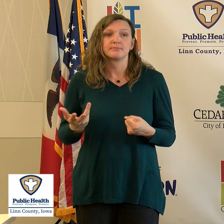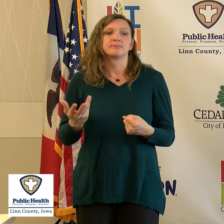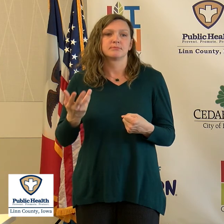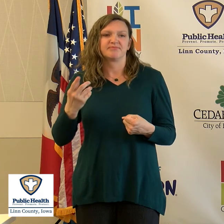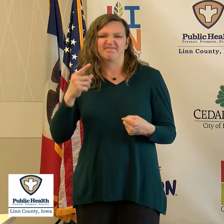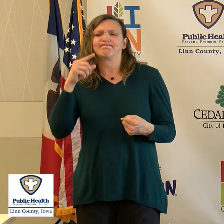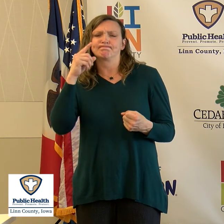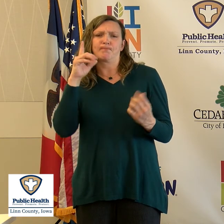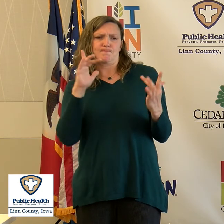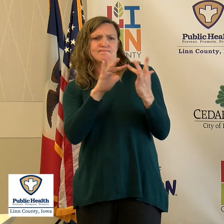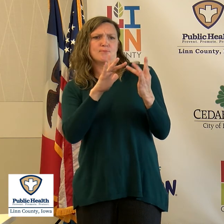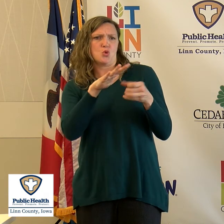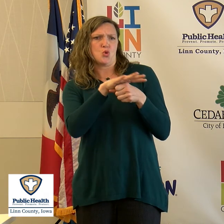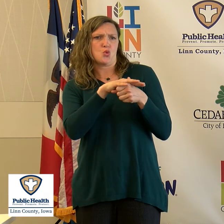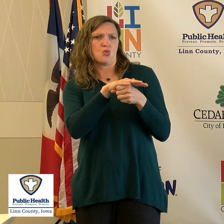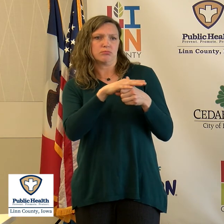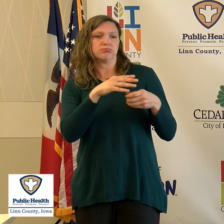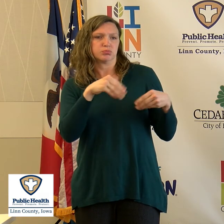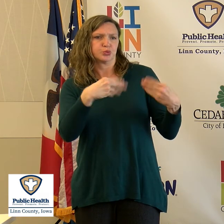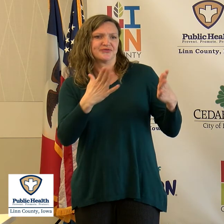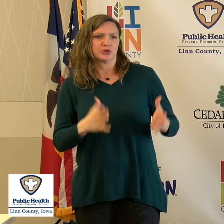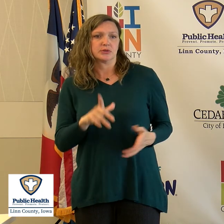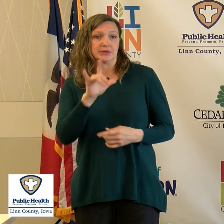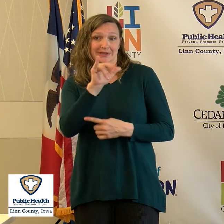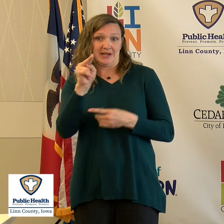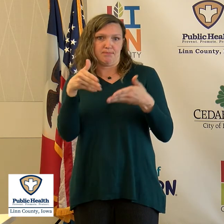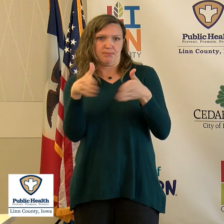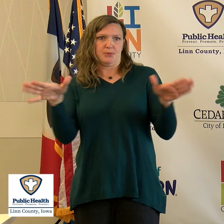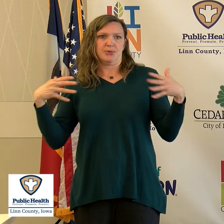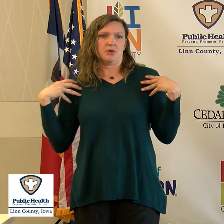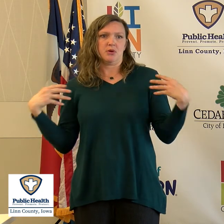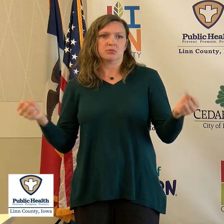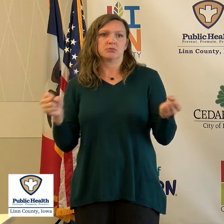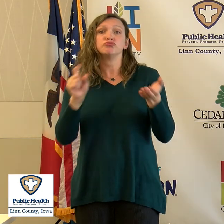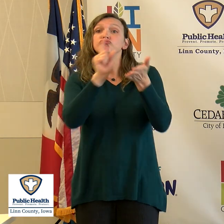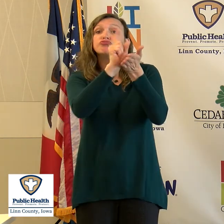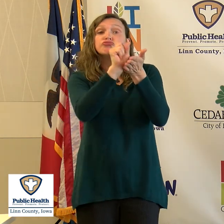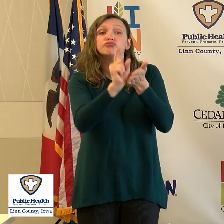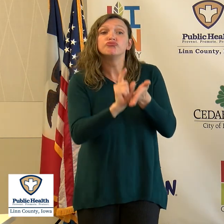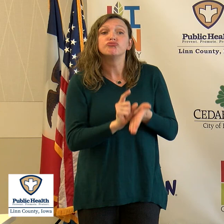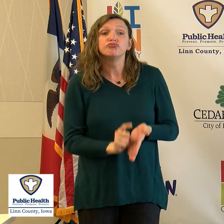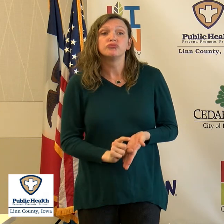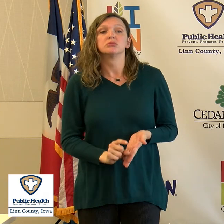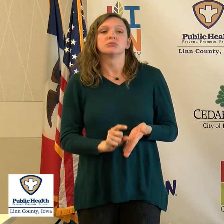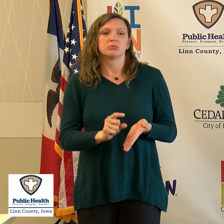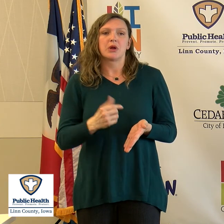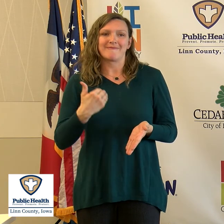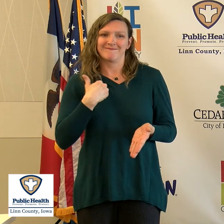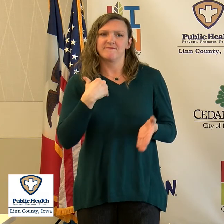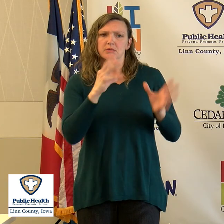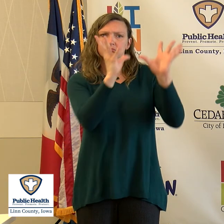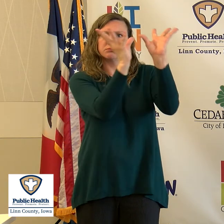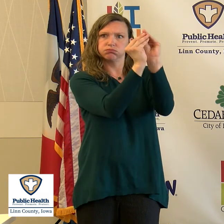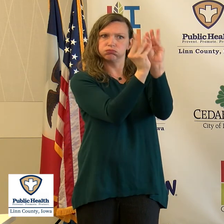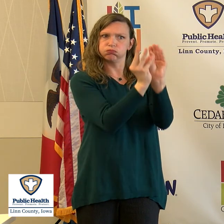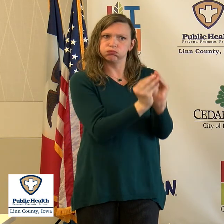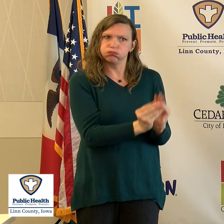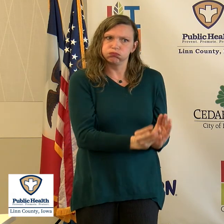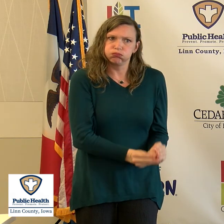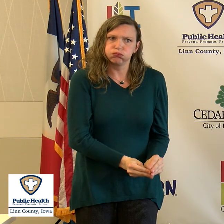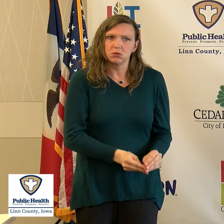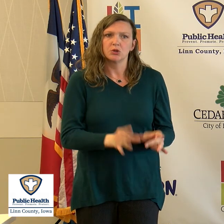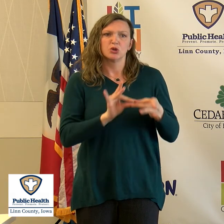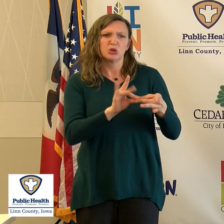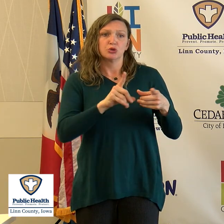Linn County Public Health is sponsoring weekly virtual town halls on topics related to COVID-19.